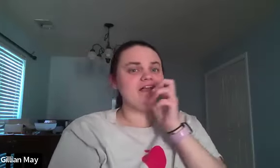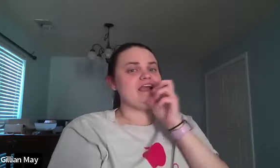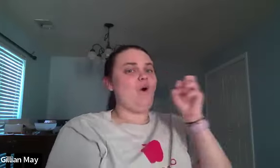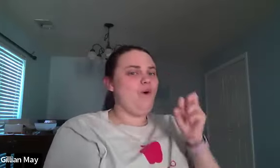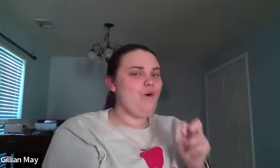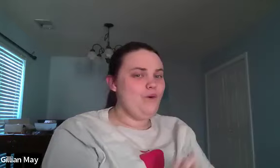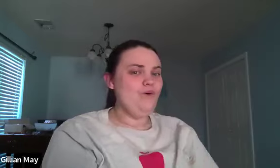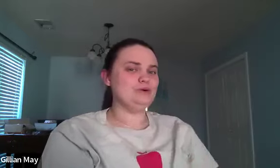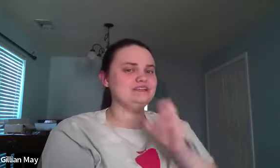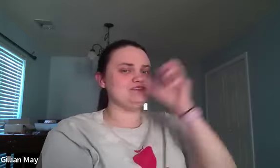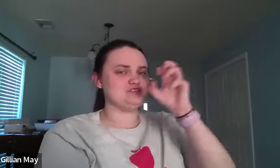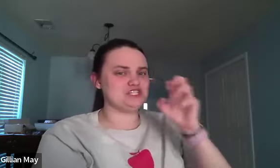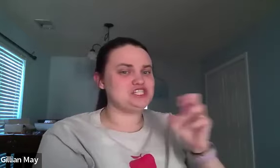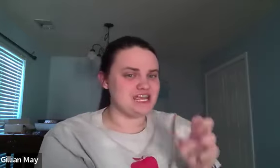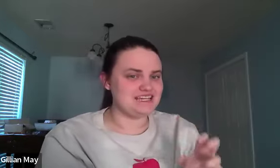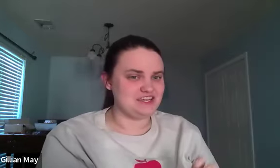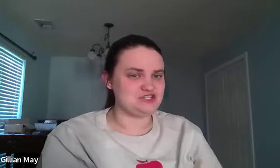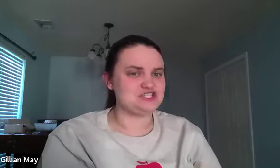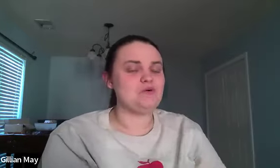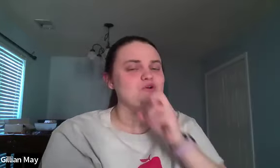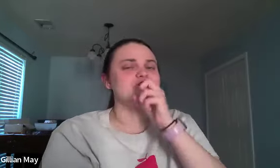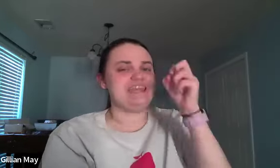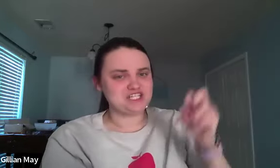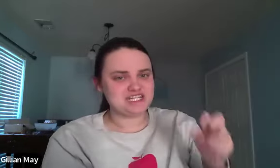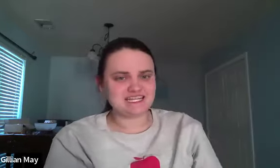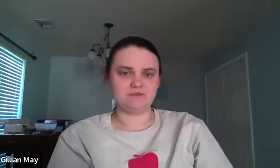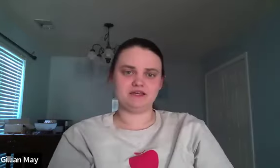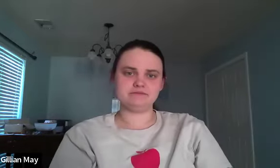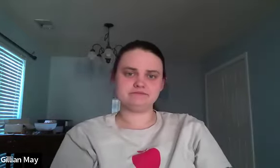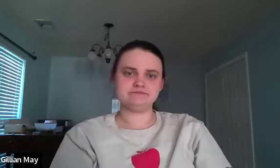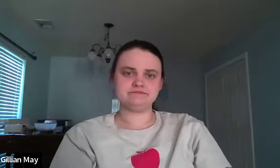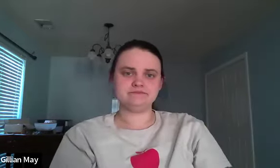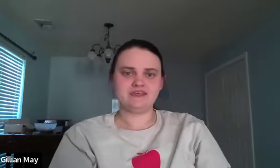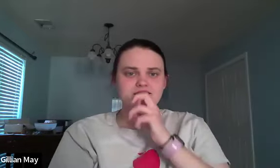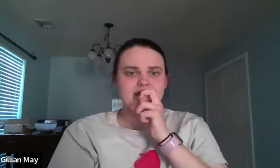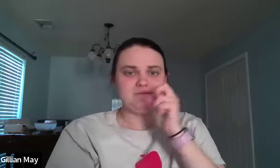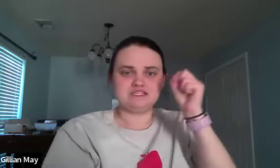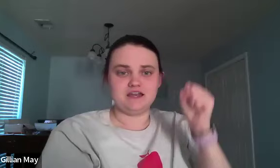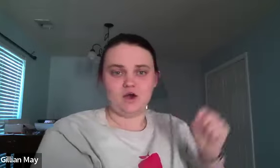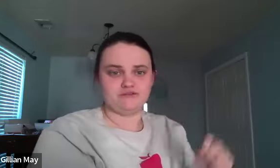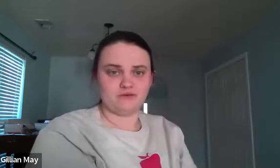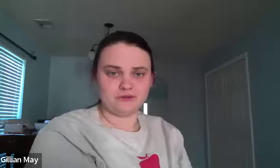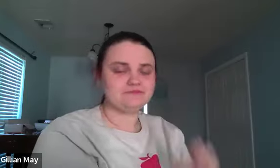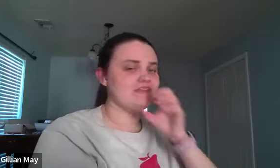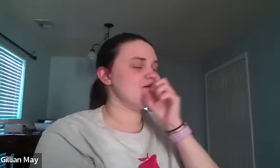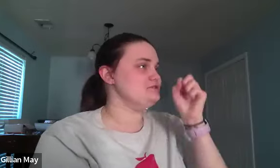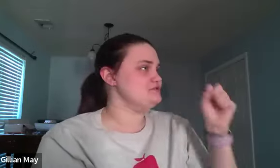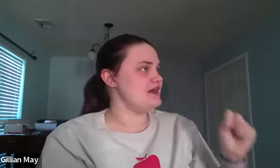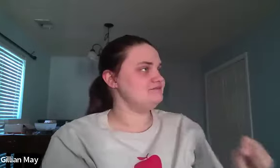like old. Like they'll start to shake it like you're just so old, you're ancient. And I'm like, that was uncalled for. They will do that.